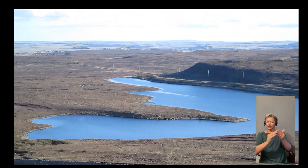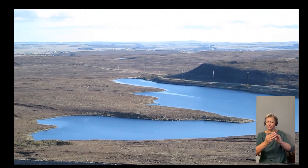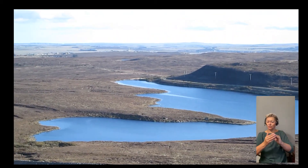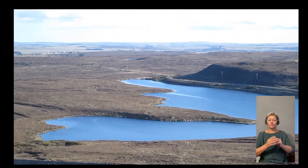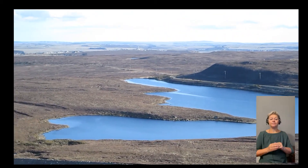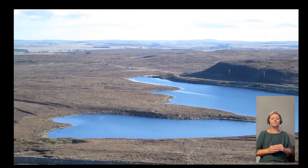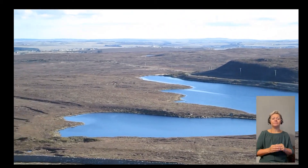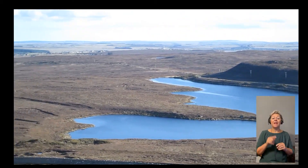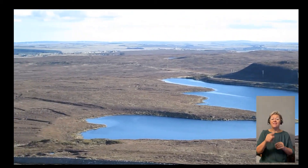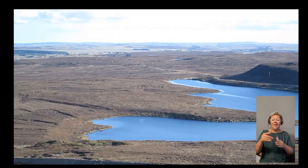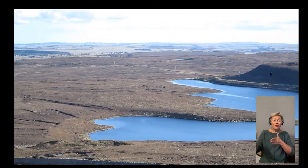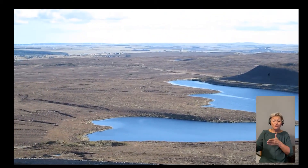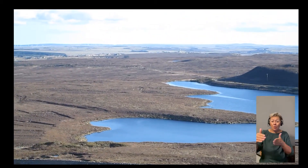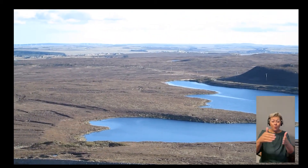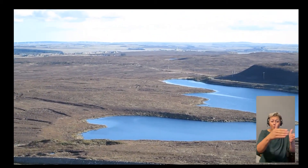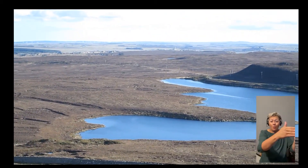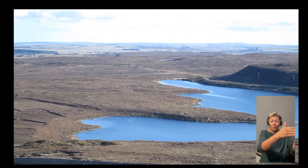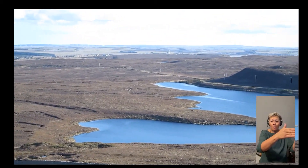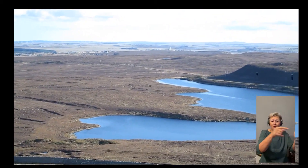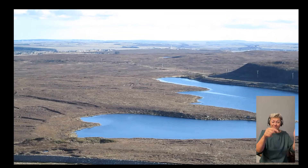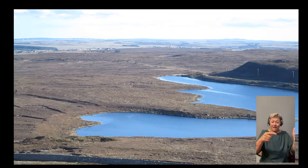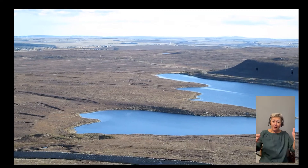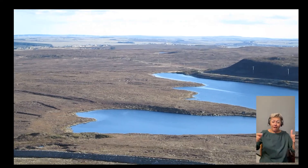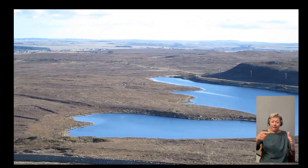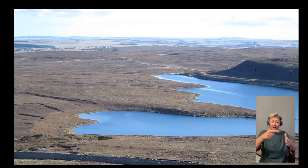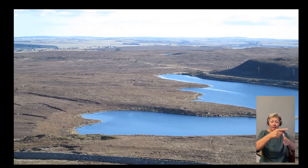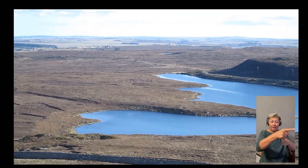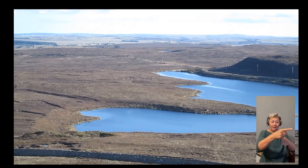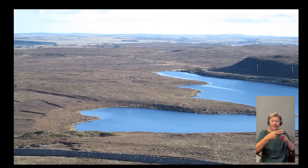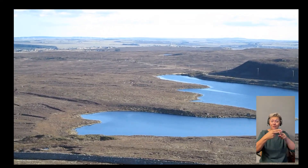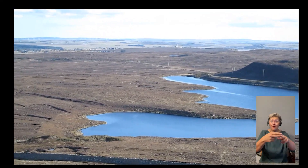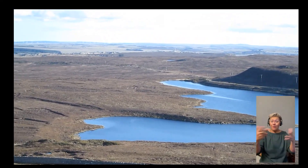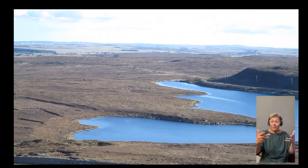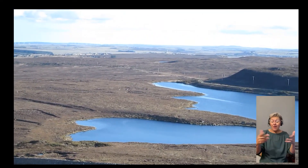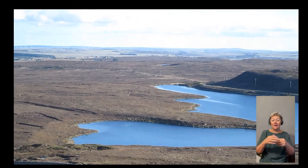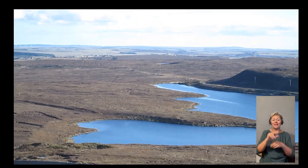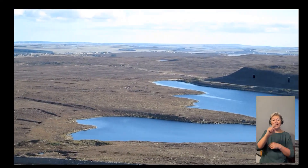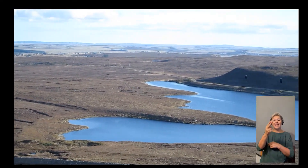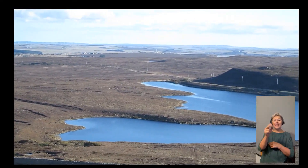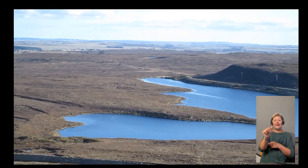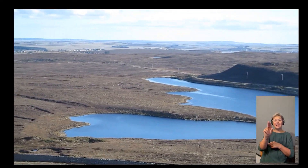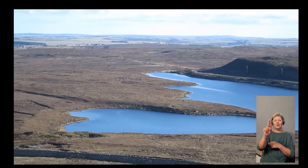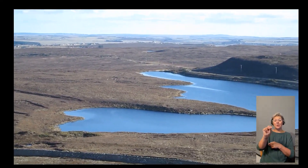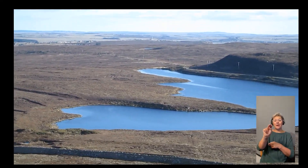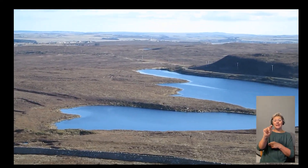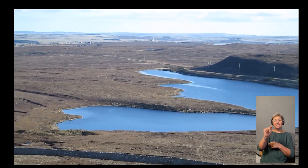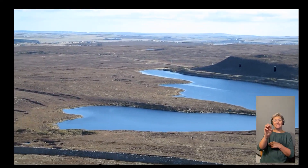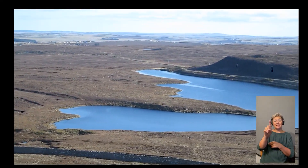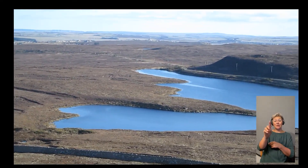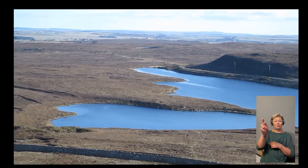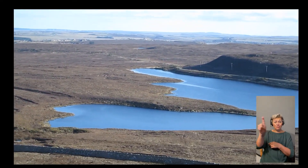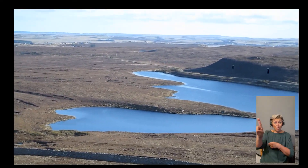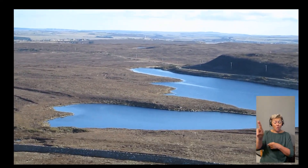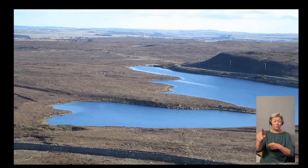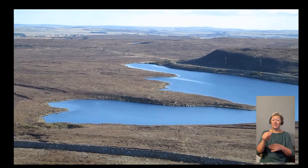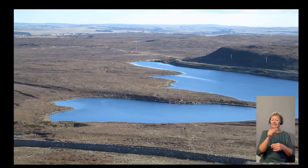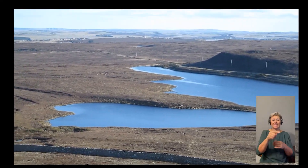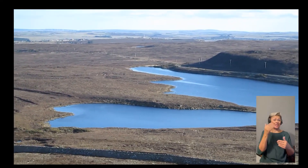That long stretch of road there at the edge of the loch is called the Haunted Road. I don't know any more to it than that, but it's a mystery